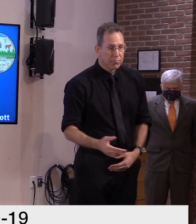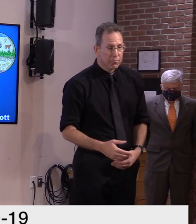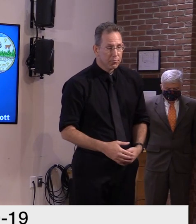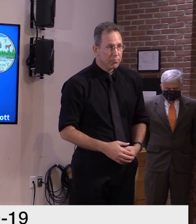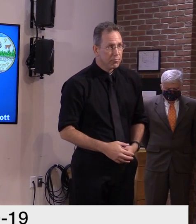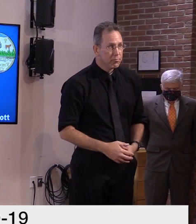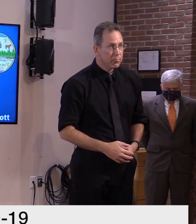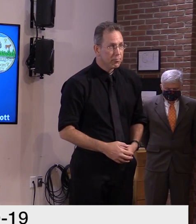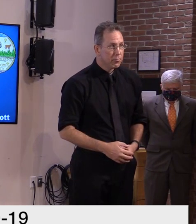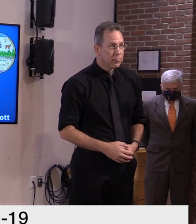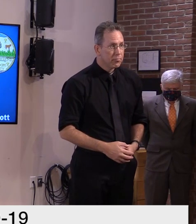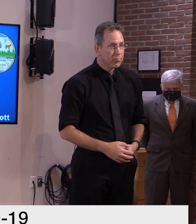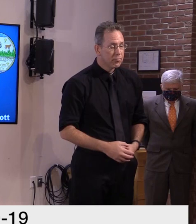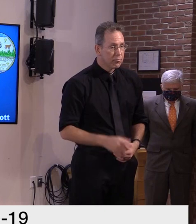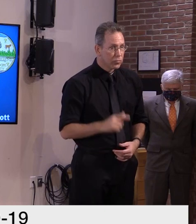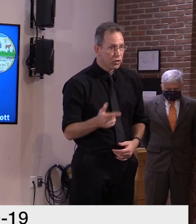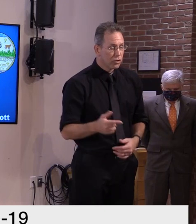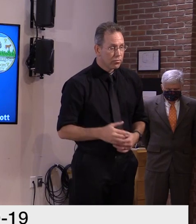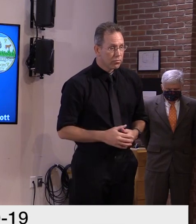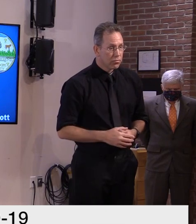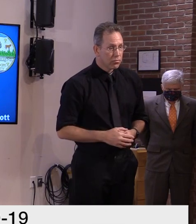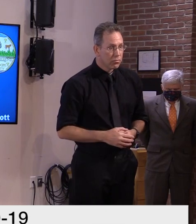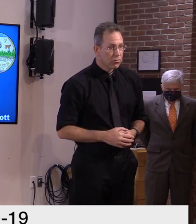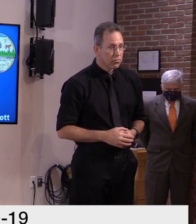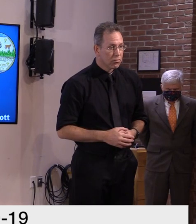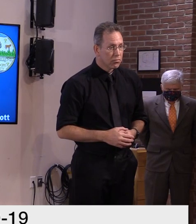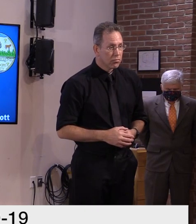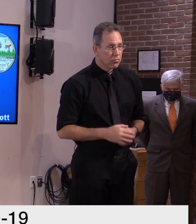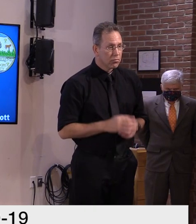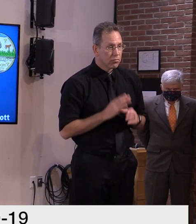Tom, VT Digger.